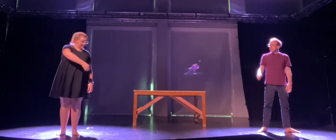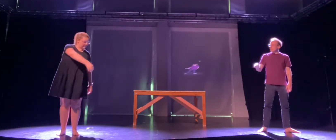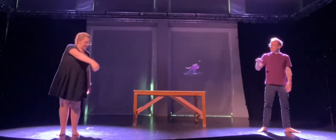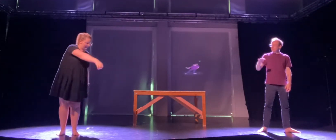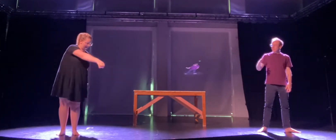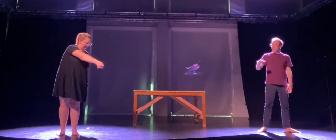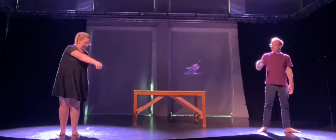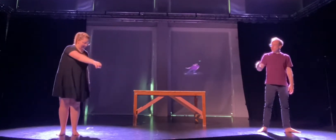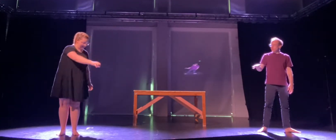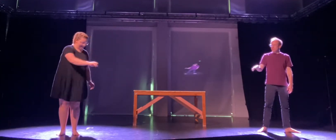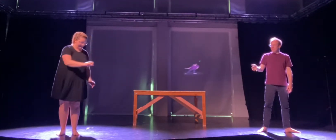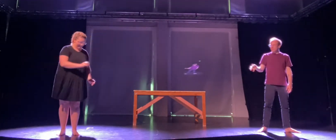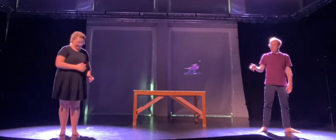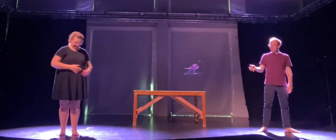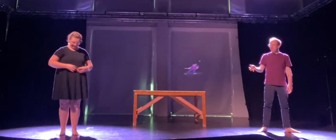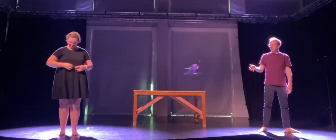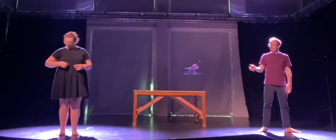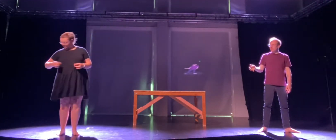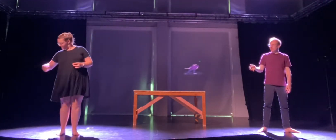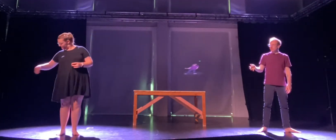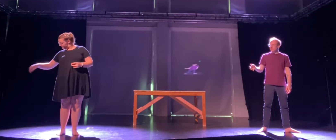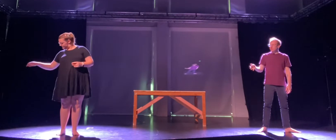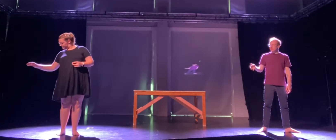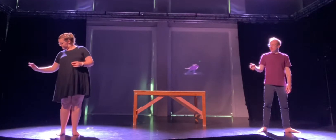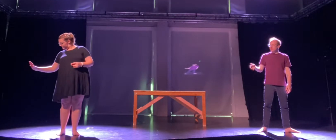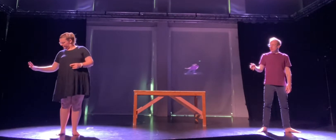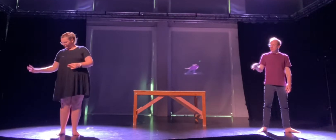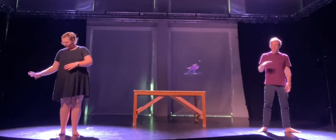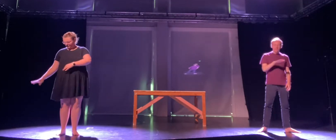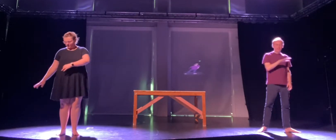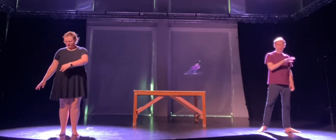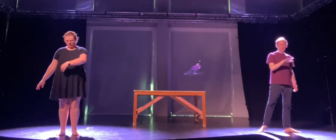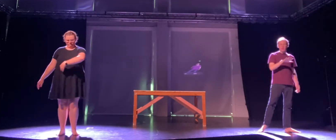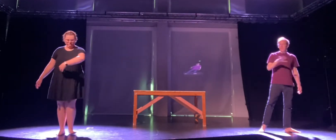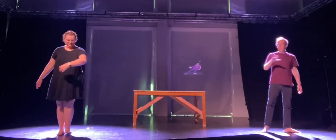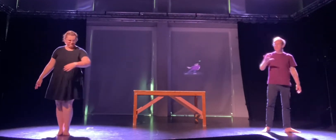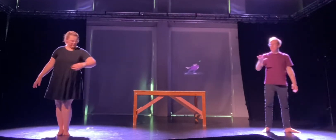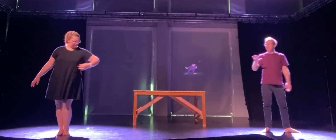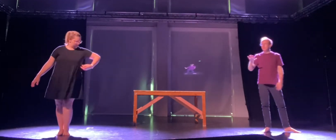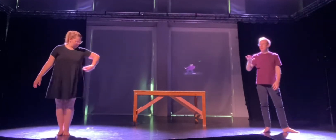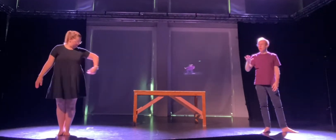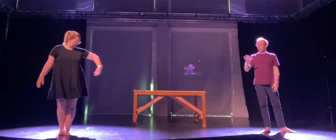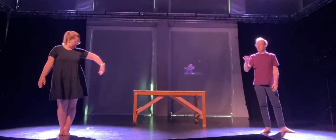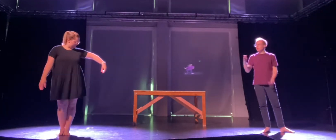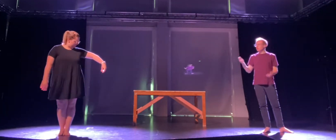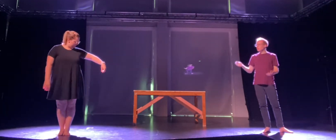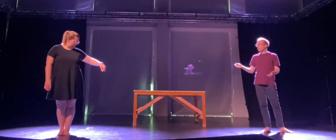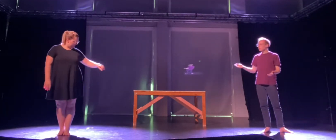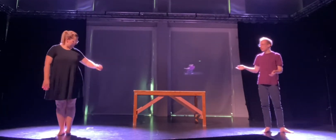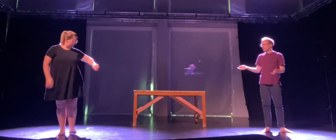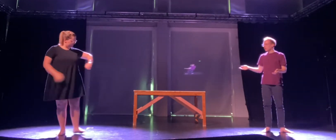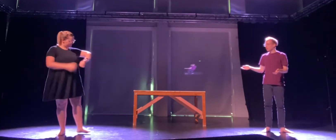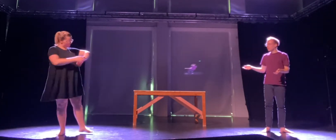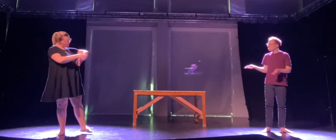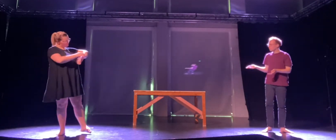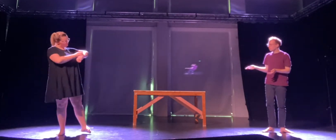kind of like a pseudoscience, really, because it doesn't kind of have to make any sense, but I mean, as long as people believe in it, and that's what